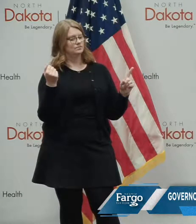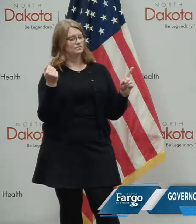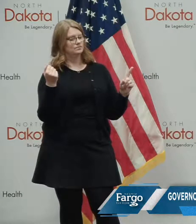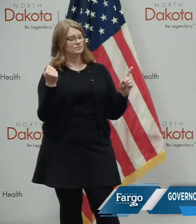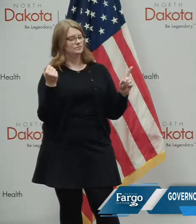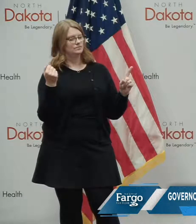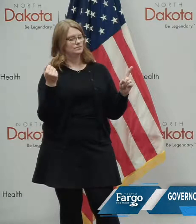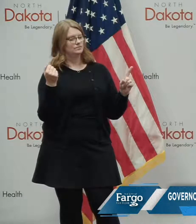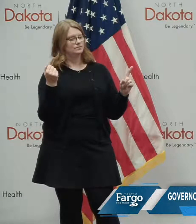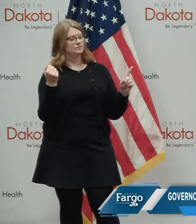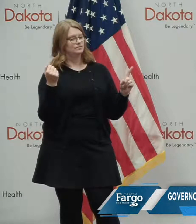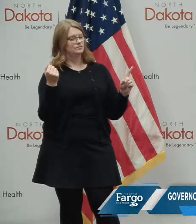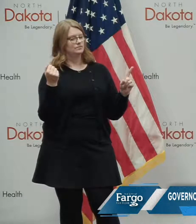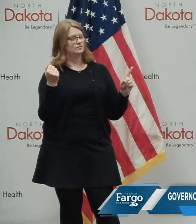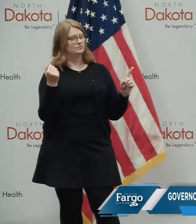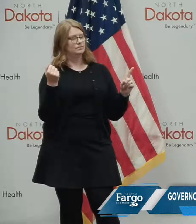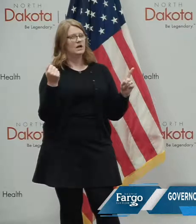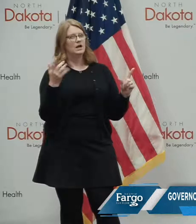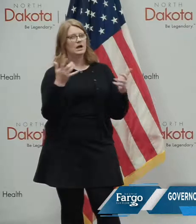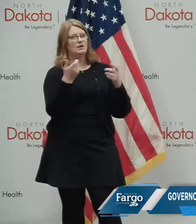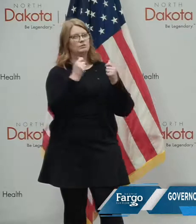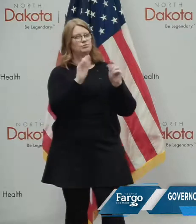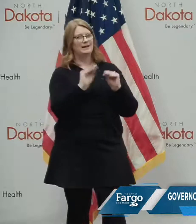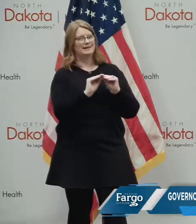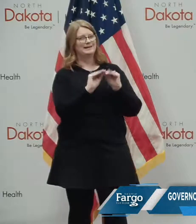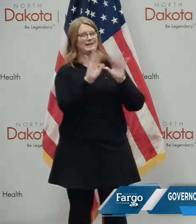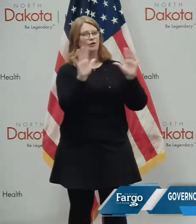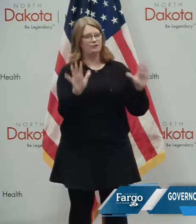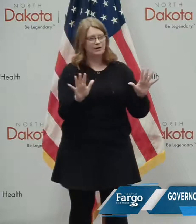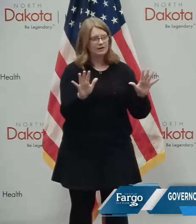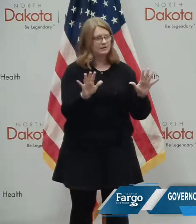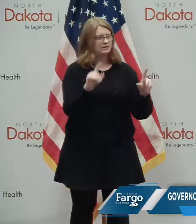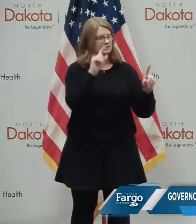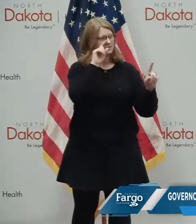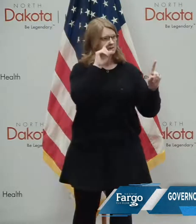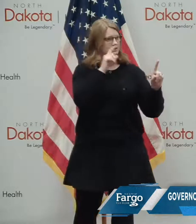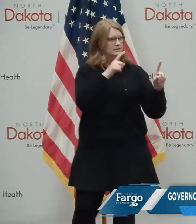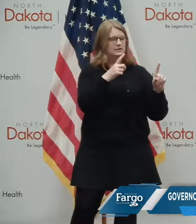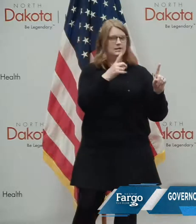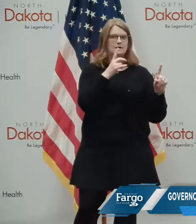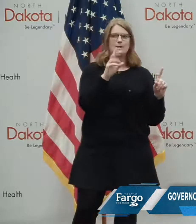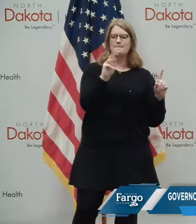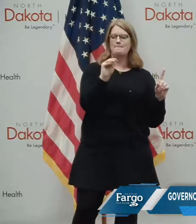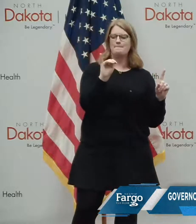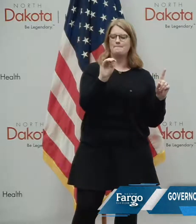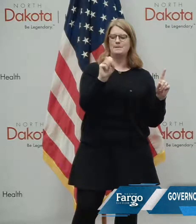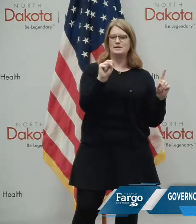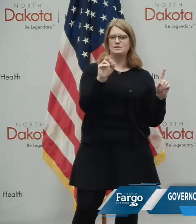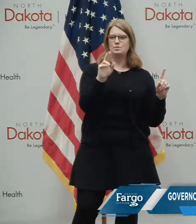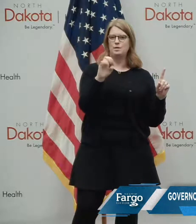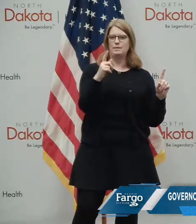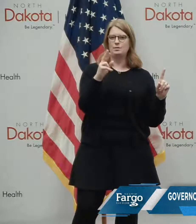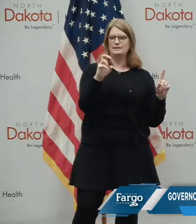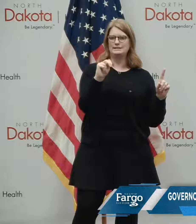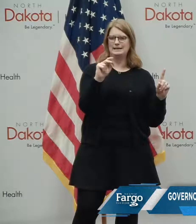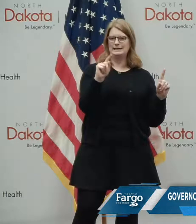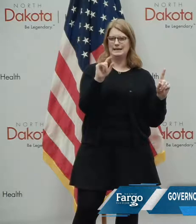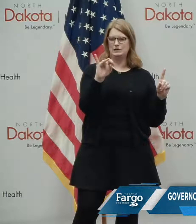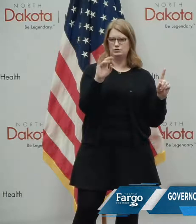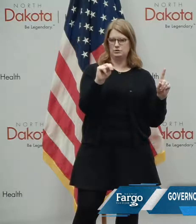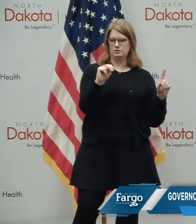I'll take a shot at a clarification around when you say the word misrepresentation, it makes it sound like that there was